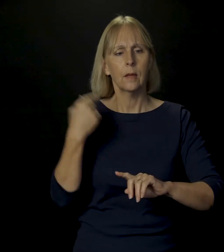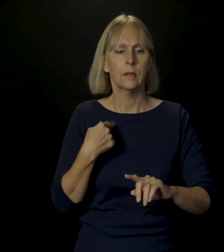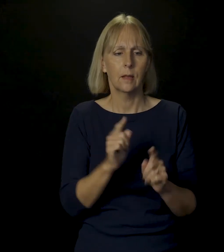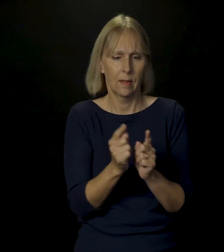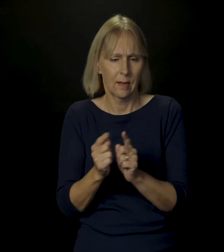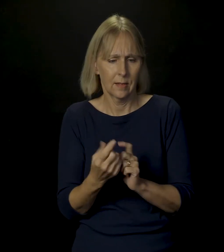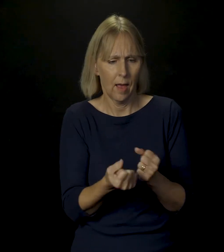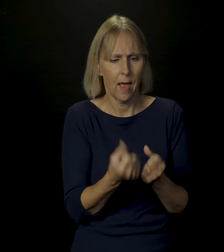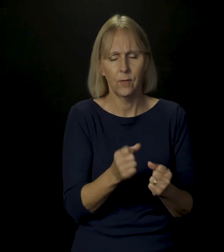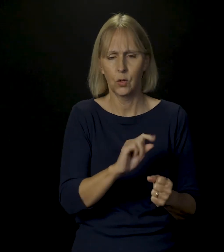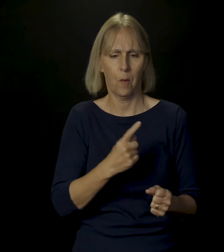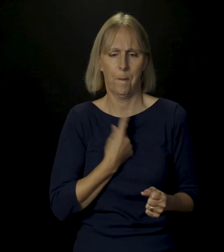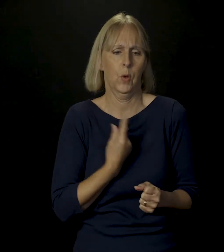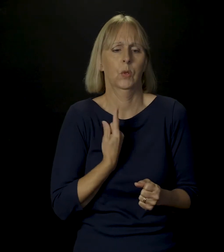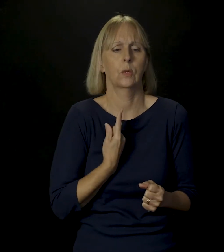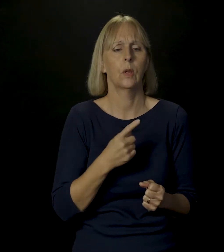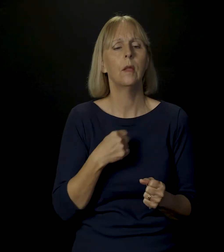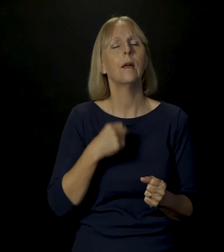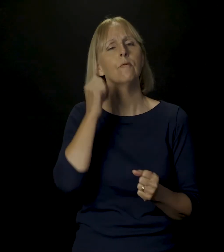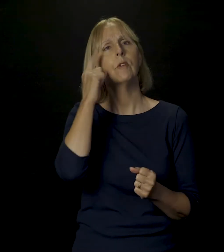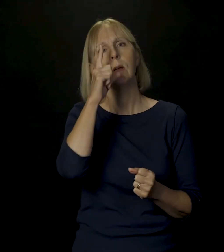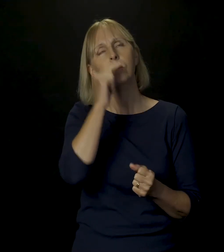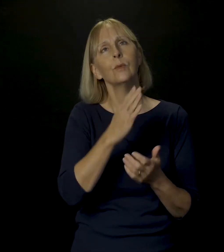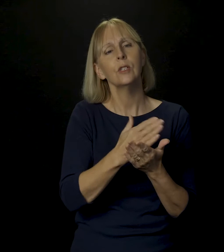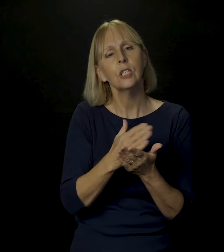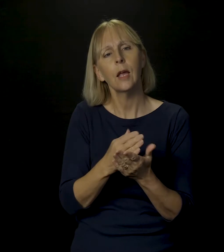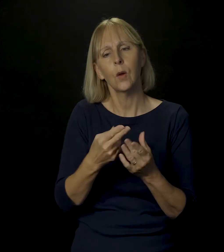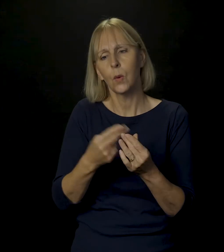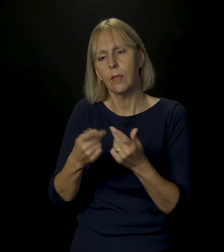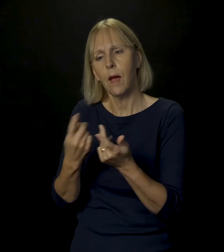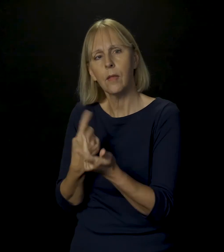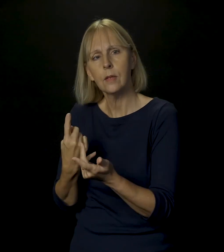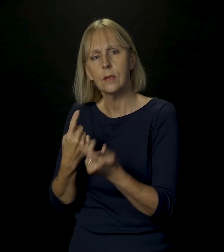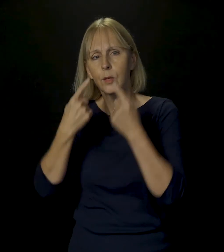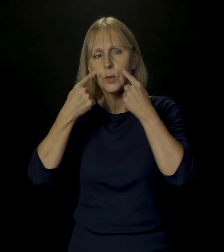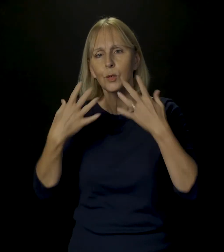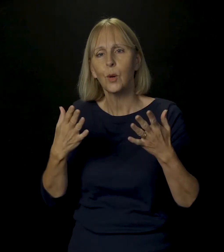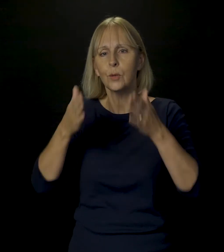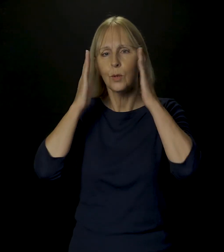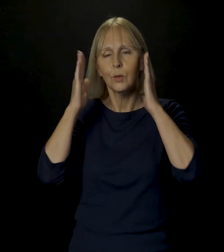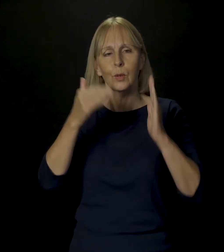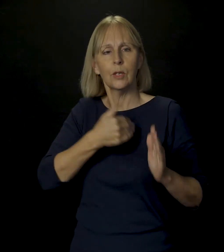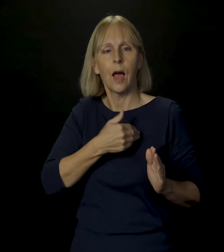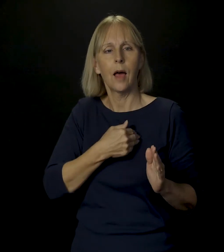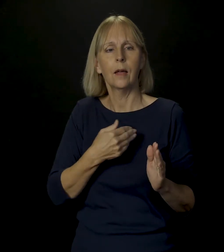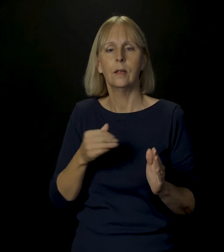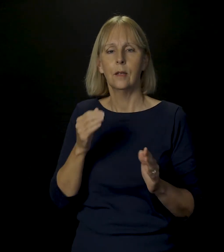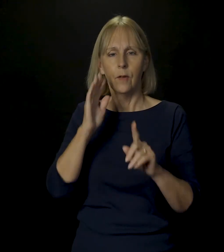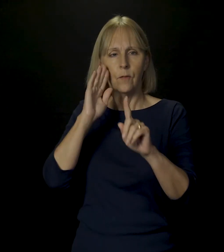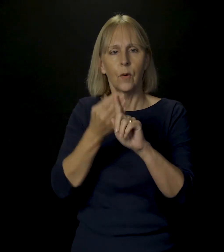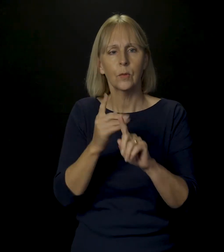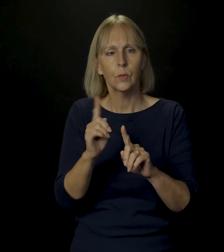Are There To Be Shared It's A Simple Representation Of The Heart Of The Church Of Family And Of Community We Often See This